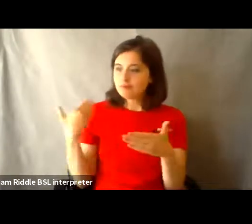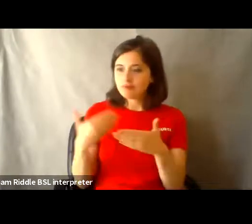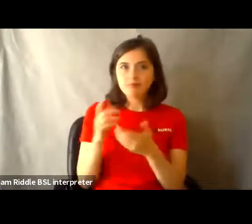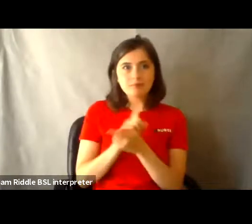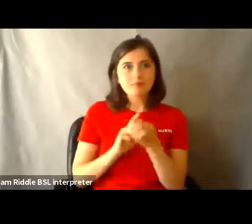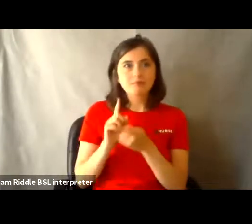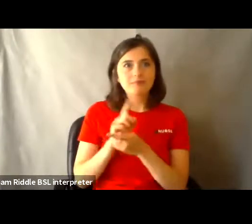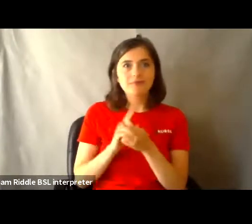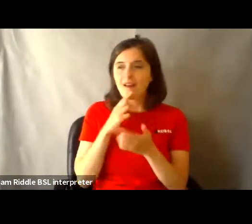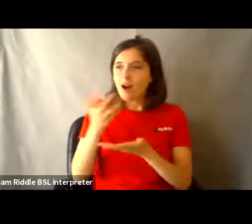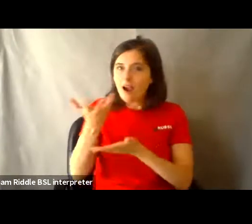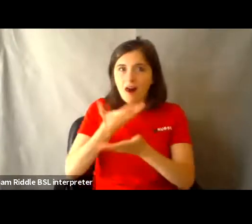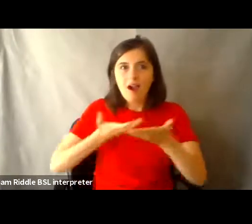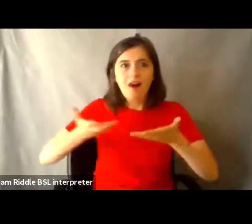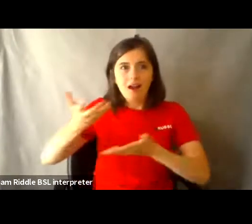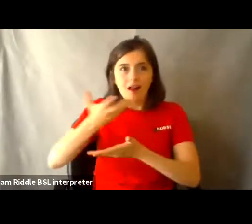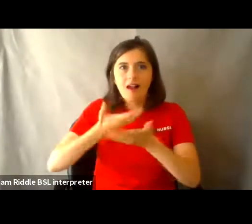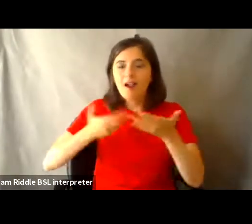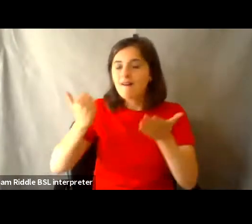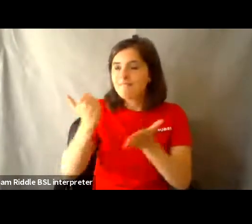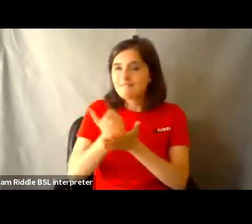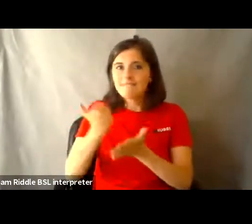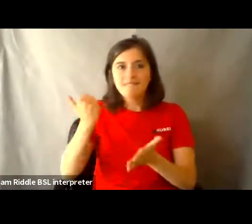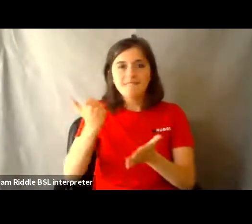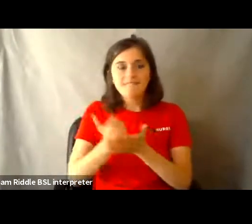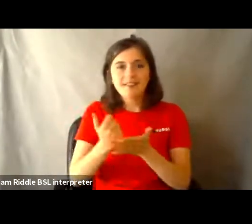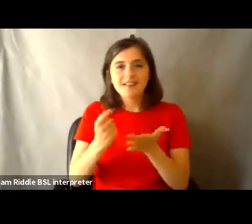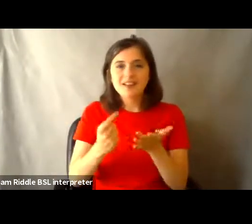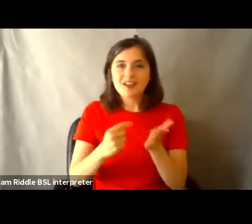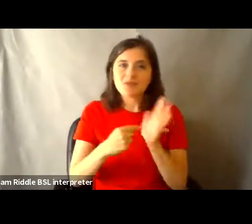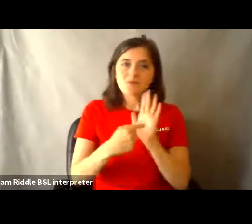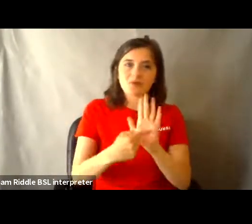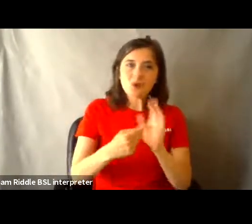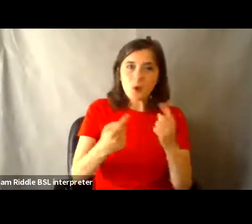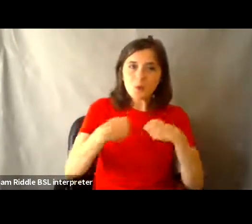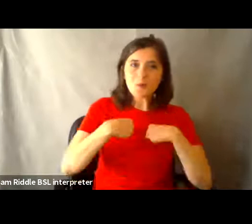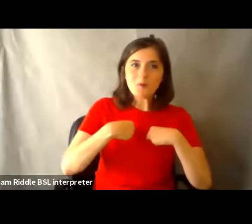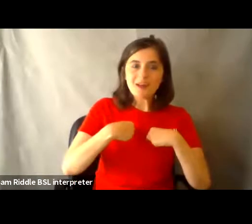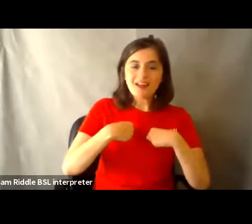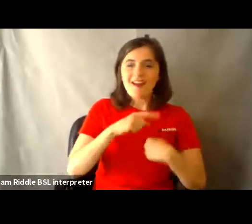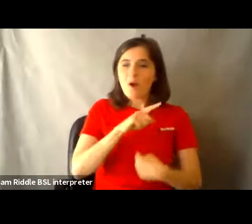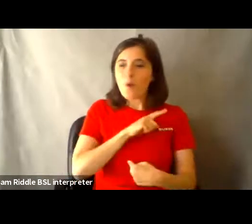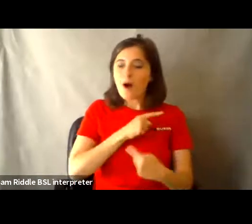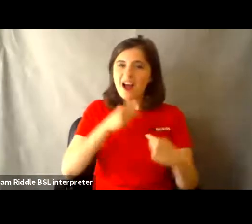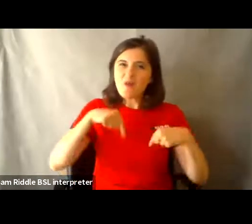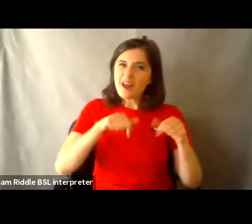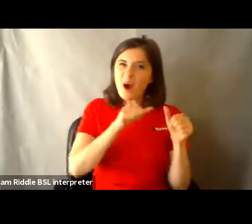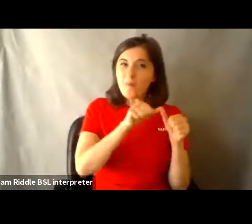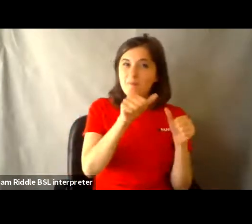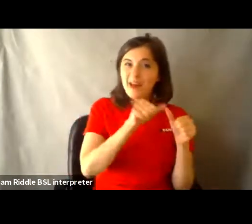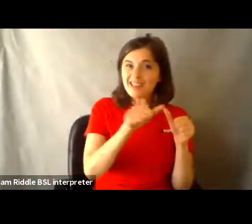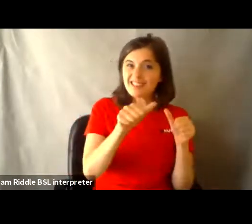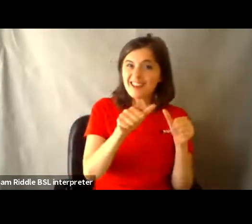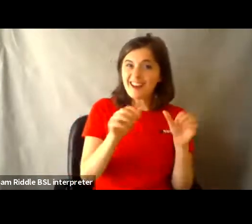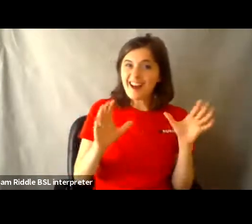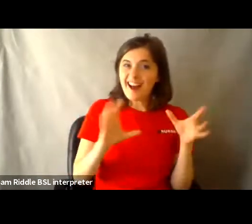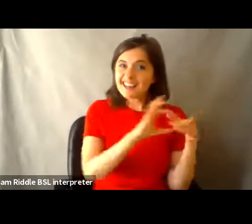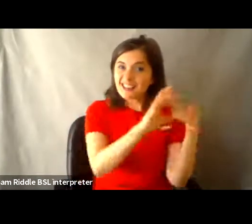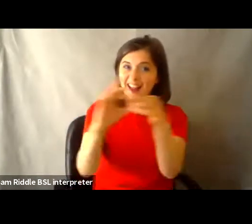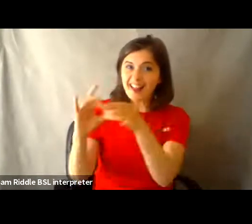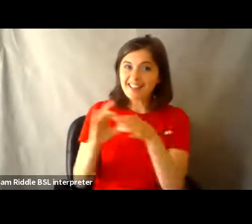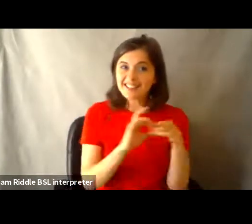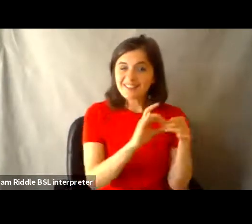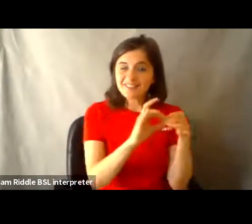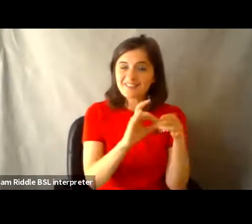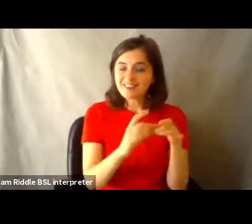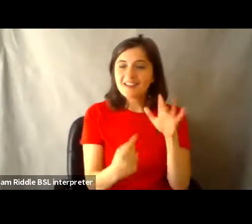amazing discussion, and I think it really proved to me why we're so much better as a collective, and how